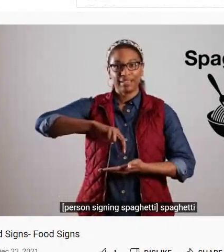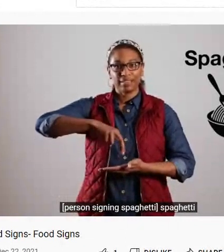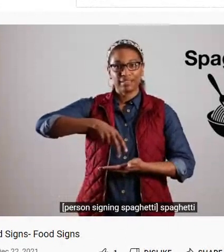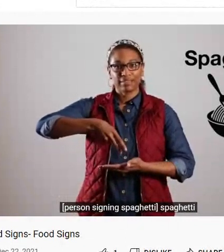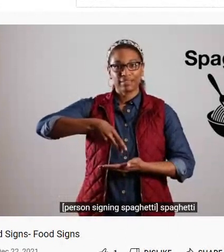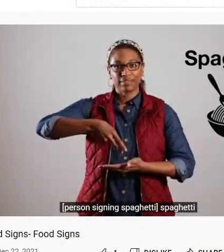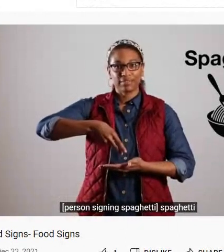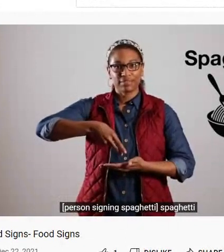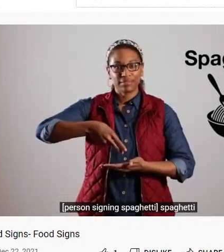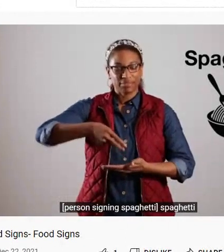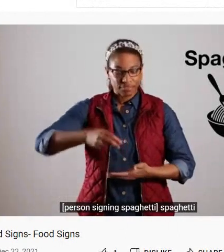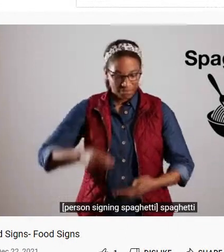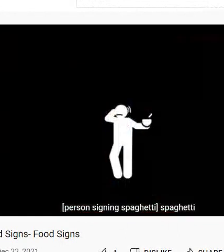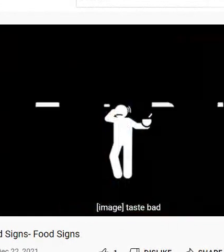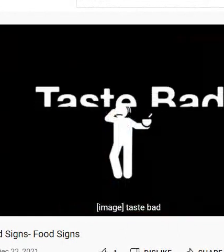spaghetti.